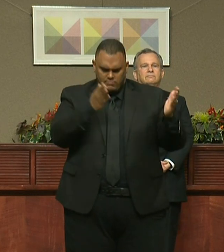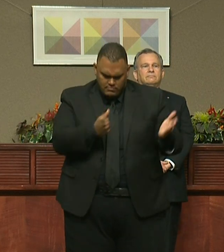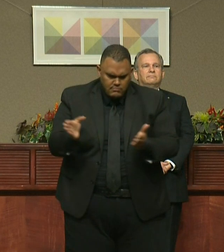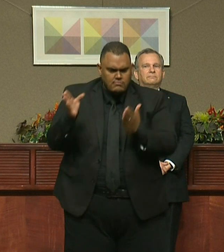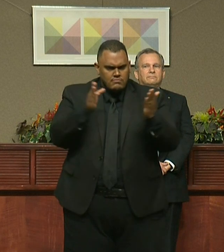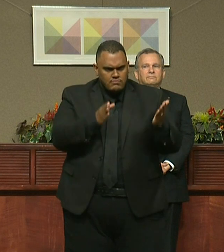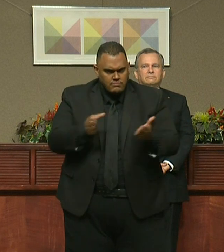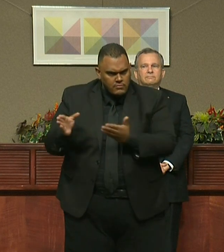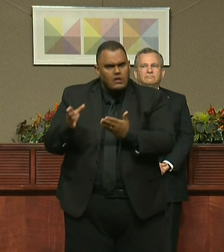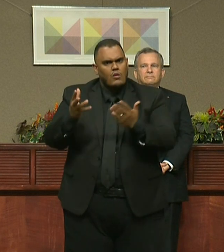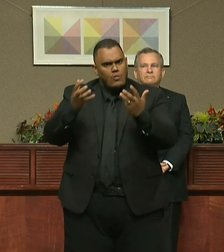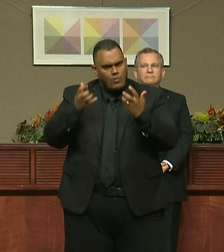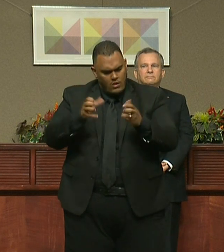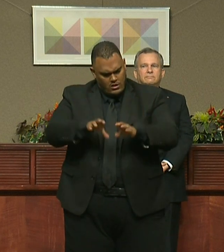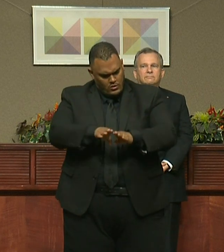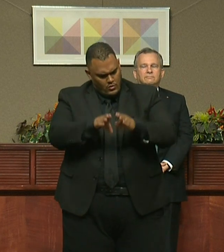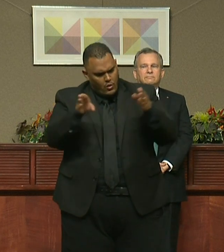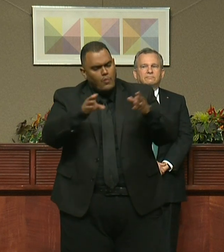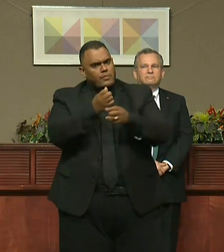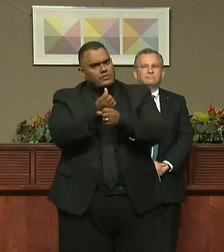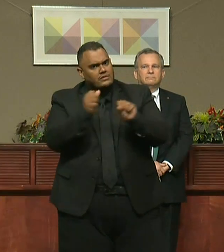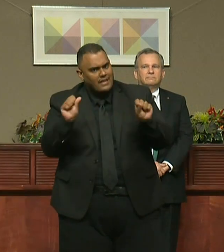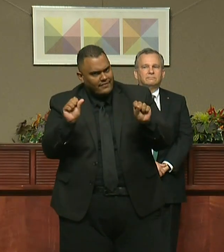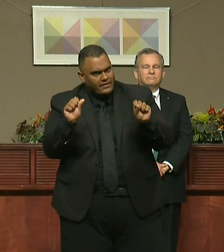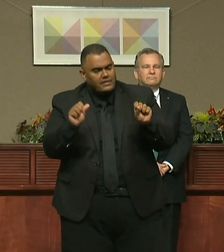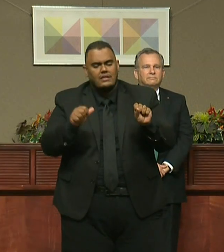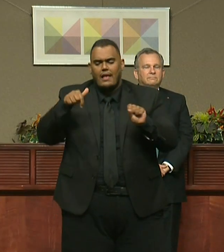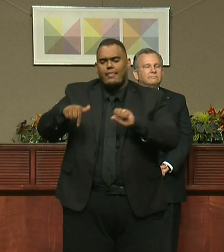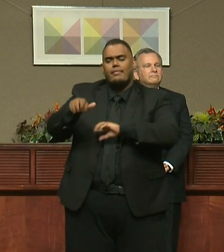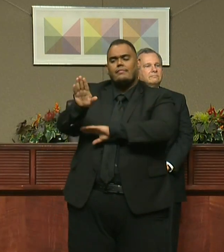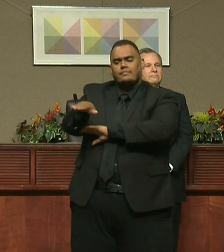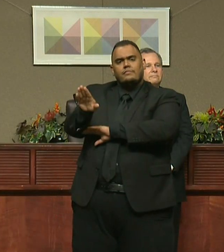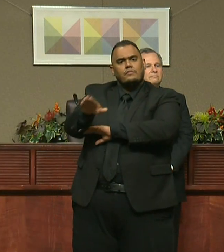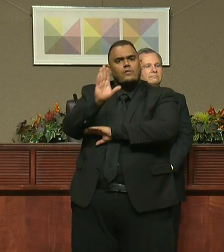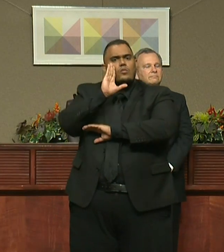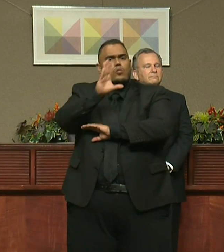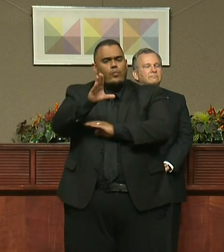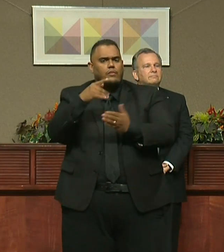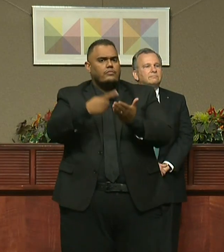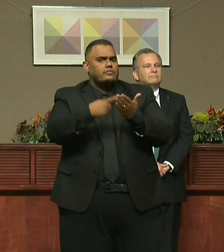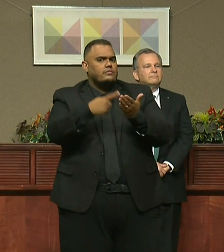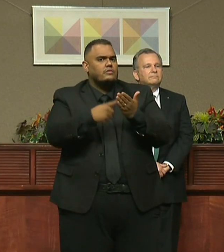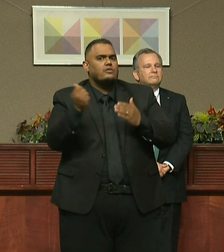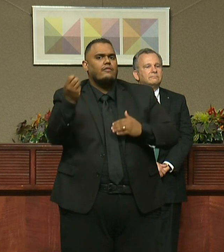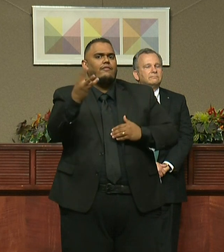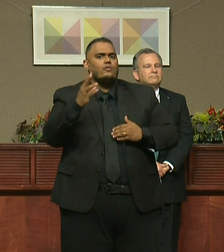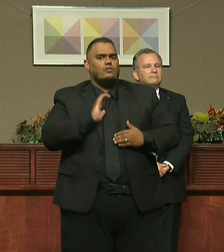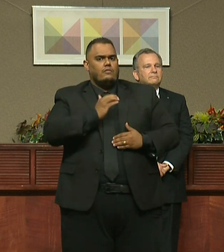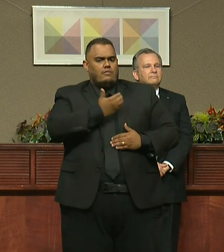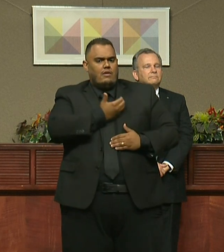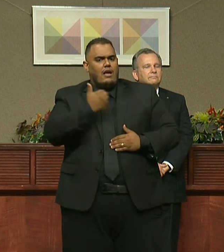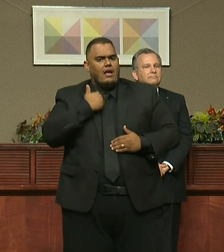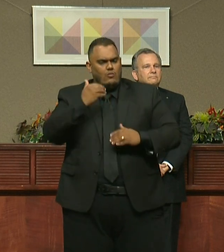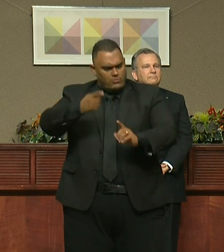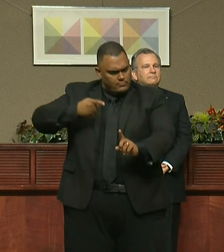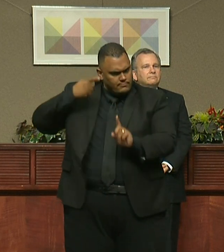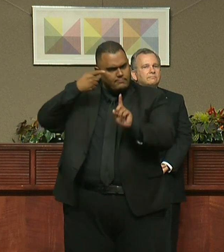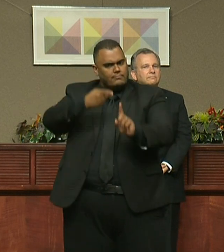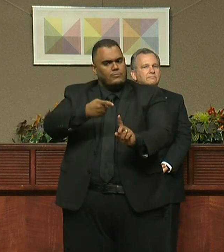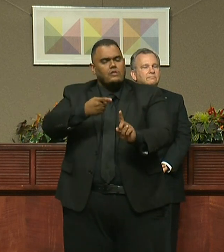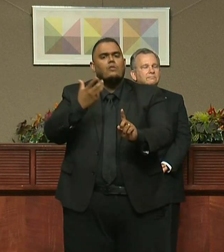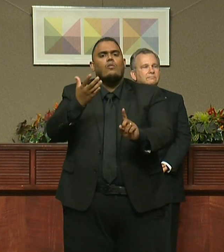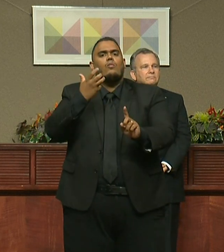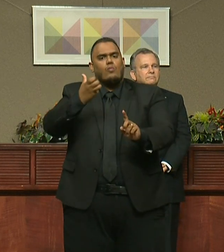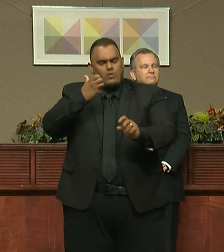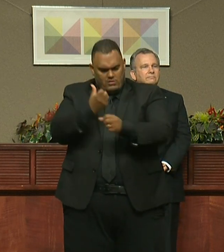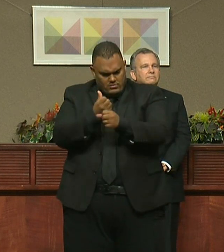this afternoon, I'm going to talk a little bit about some of the efforts that we are putting forward to ensure that it's a safe reopening.